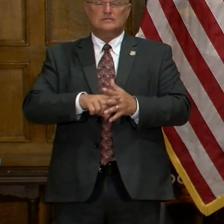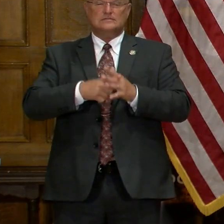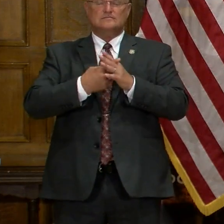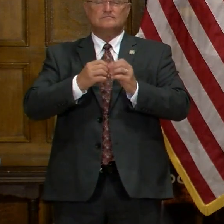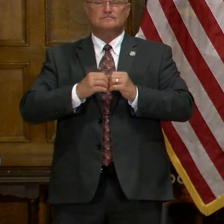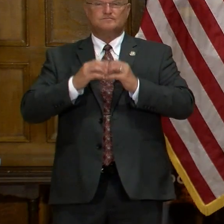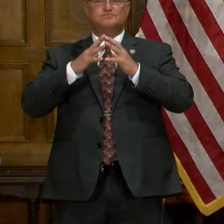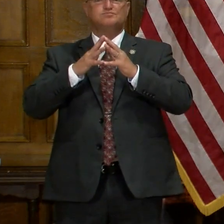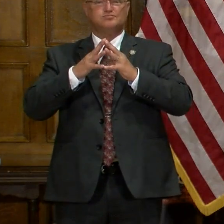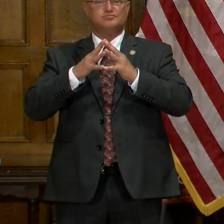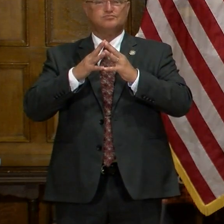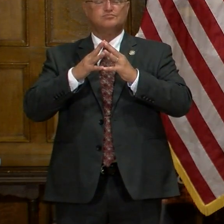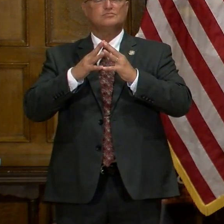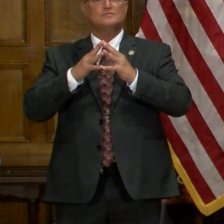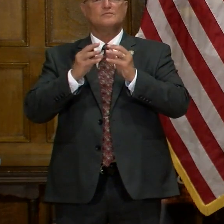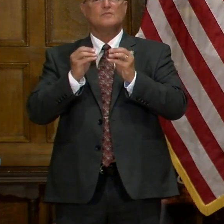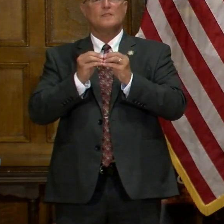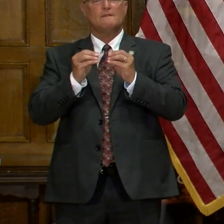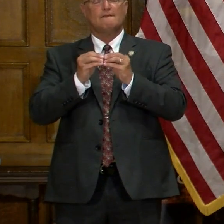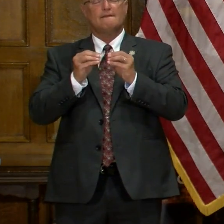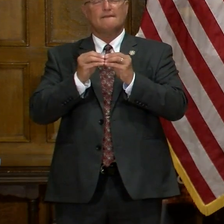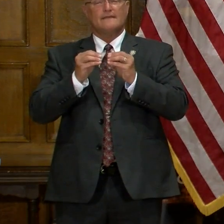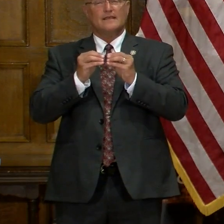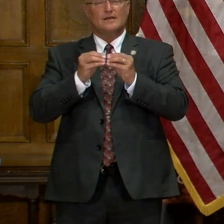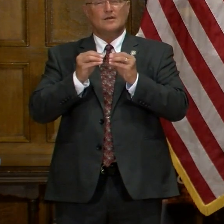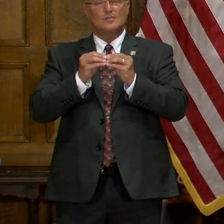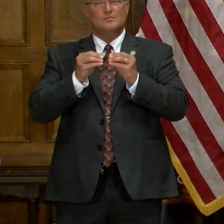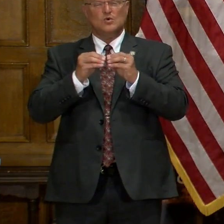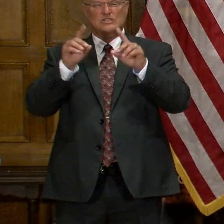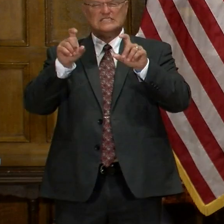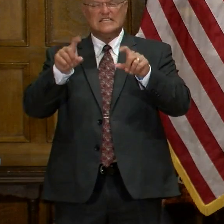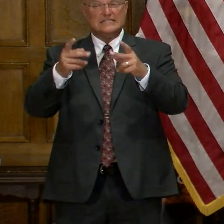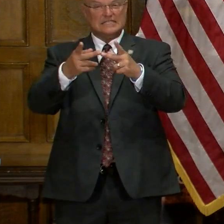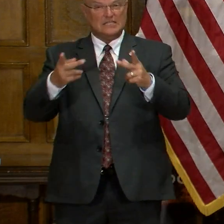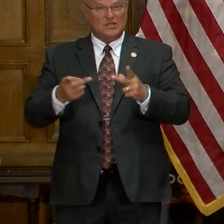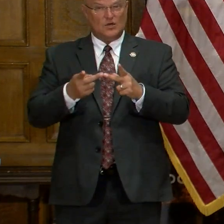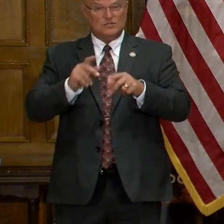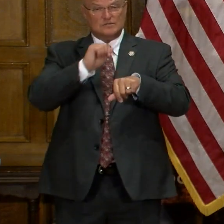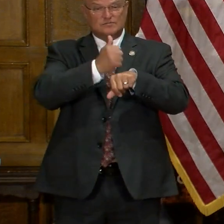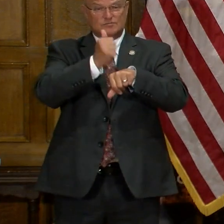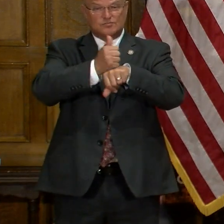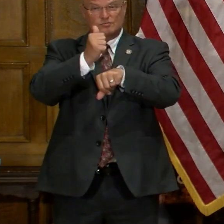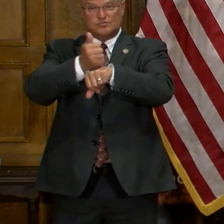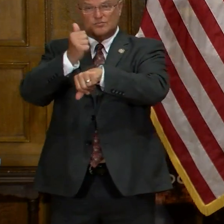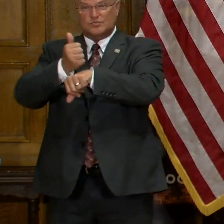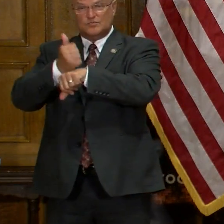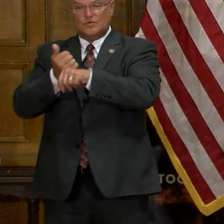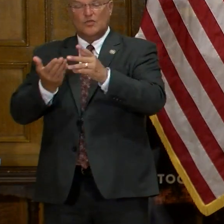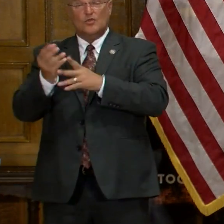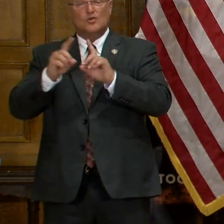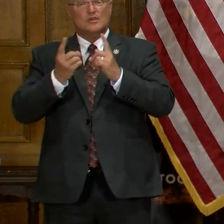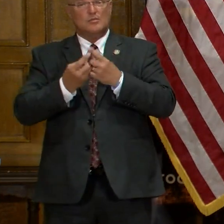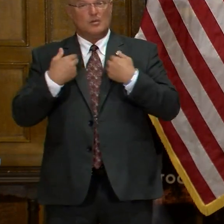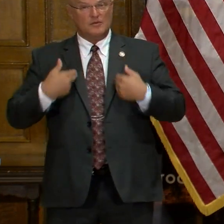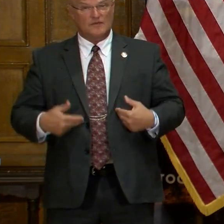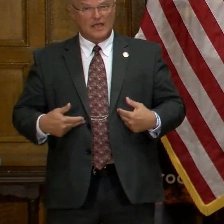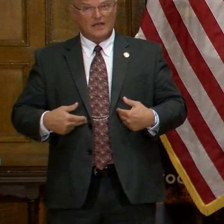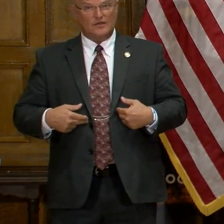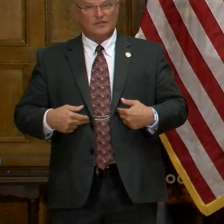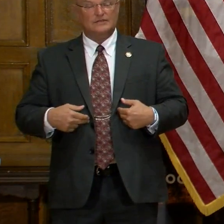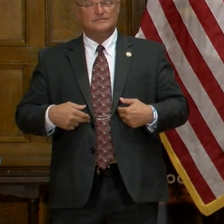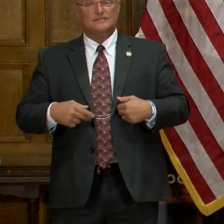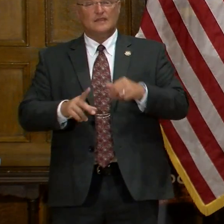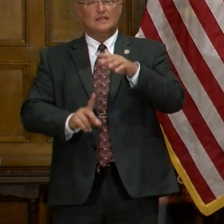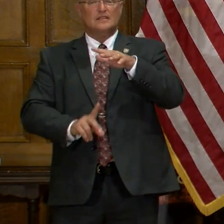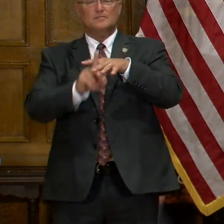implementing, as you can see, more testing locations through our Department of Health. The